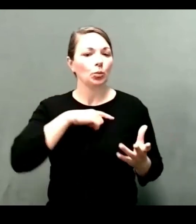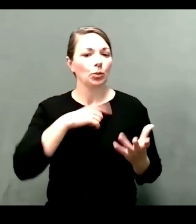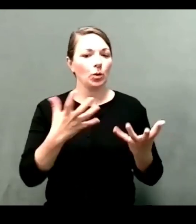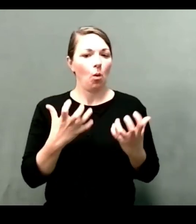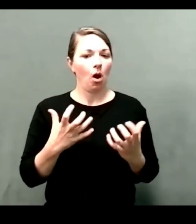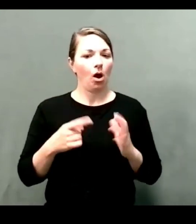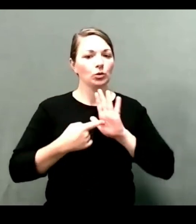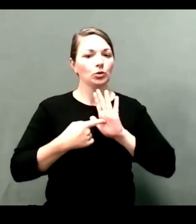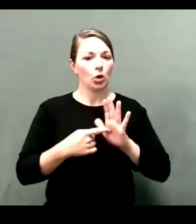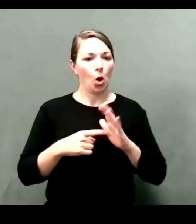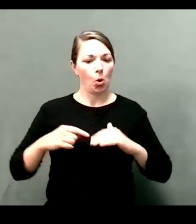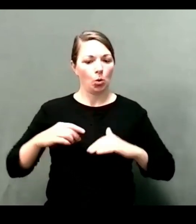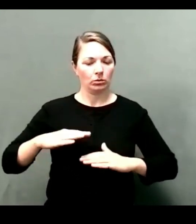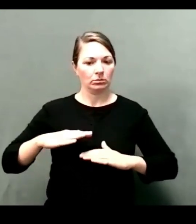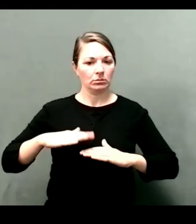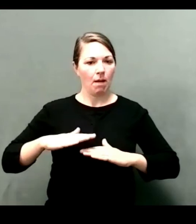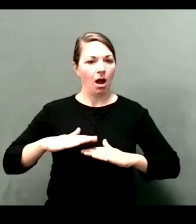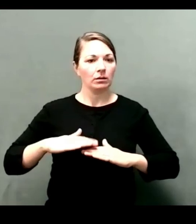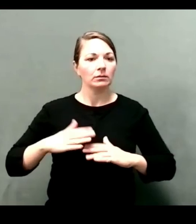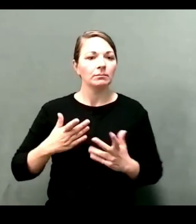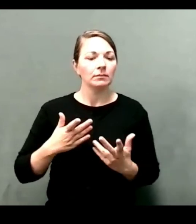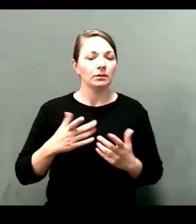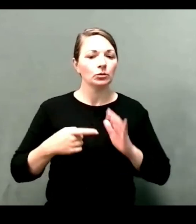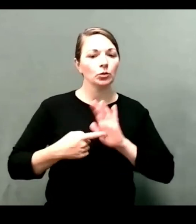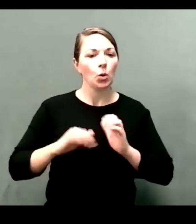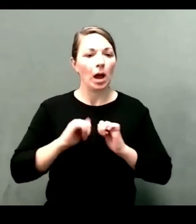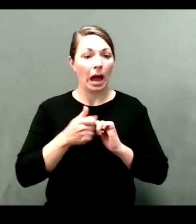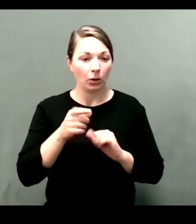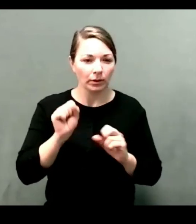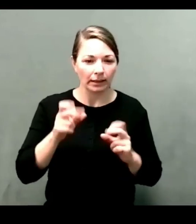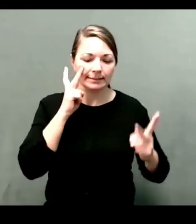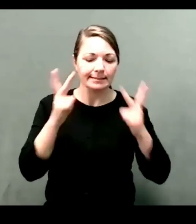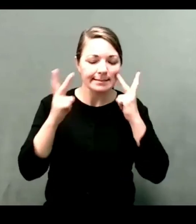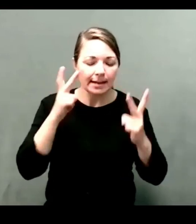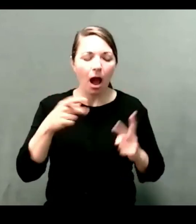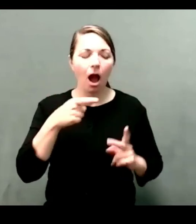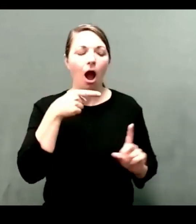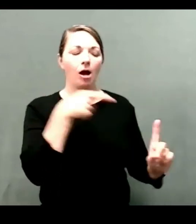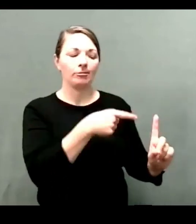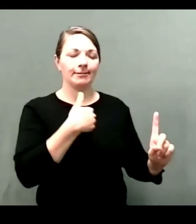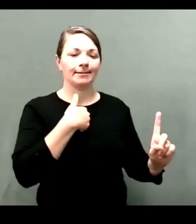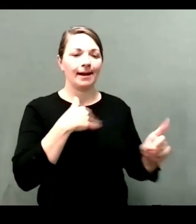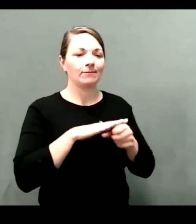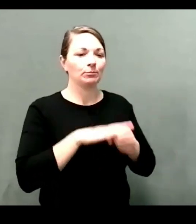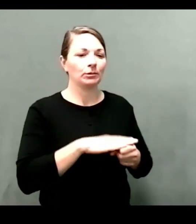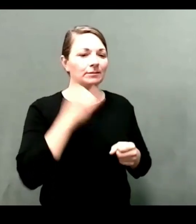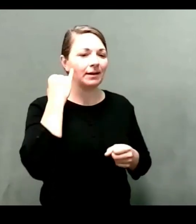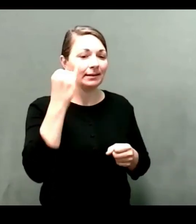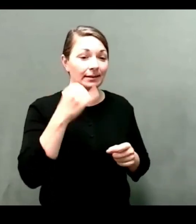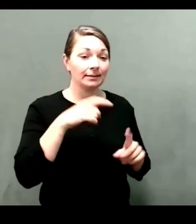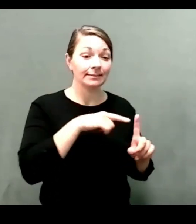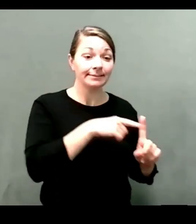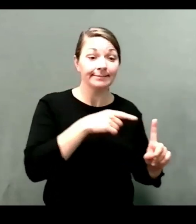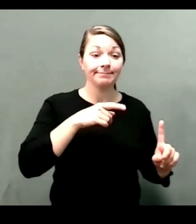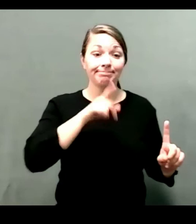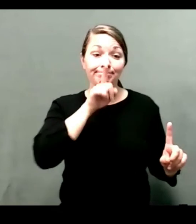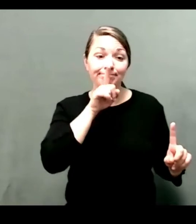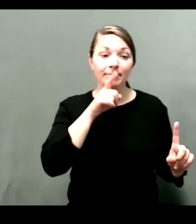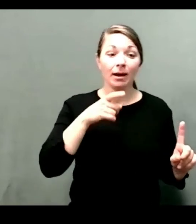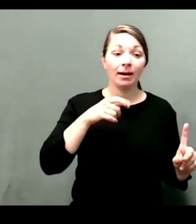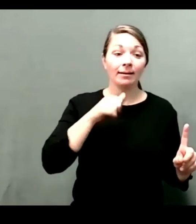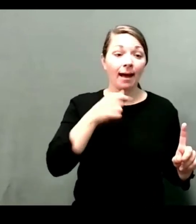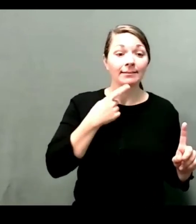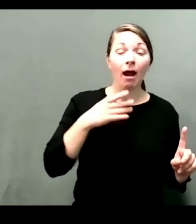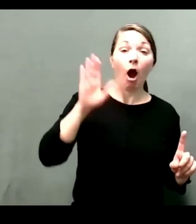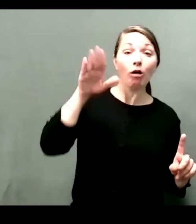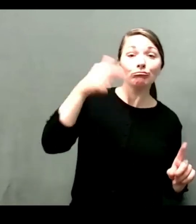ways that folks show their oppressive ideas without verbalizing I'm racist or I'm sexist, right? So